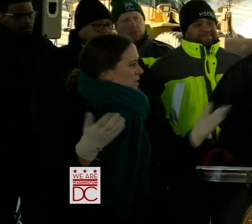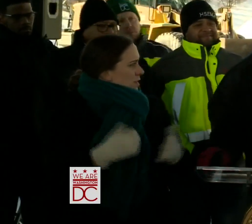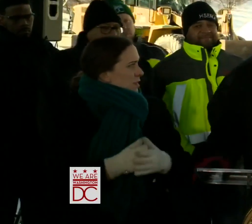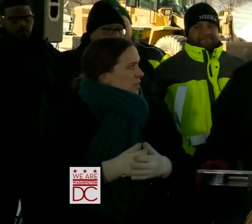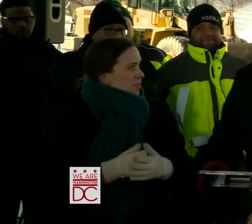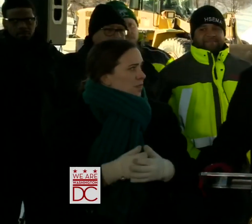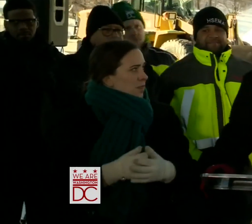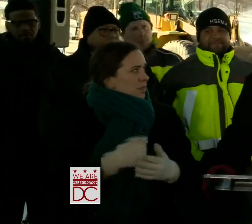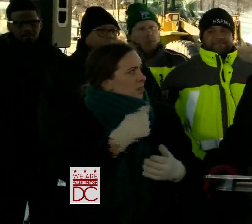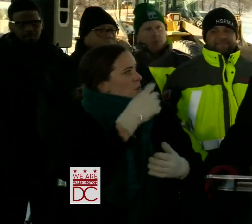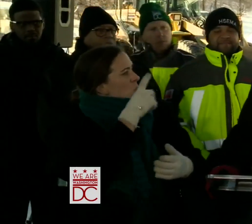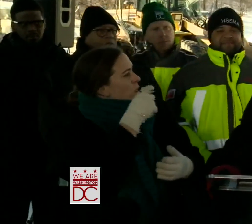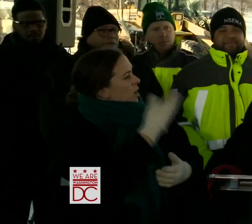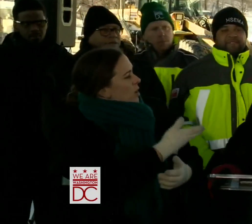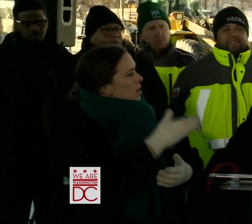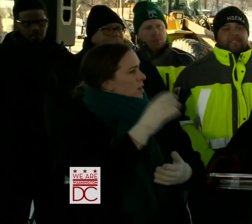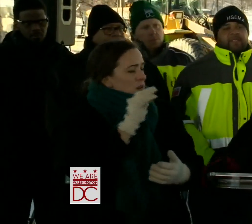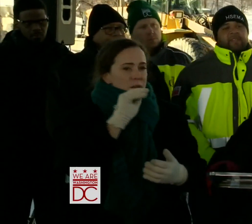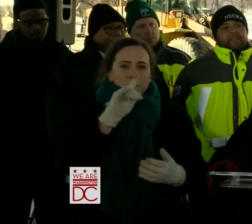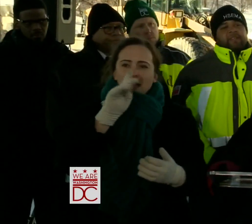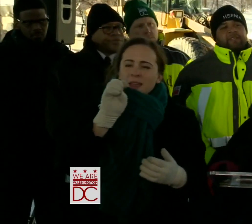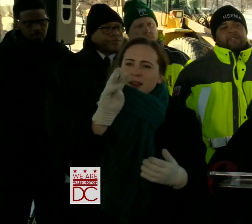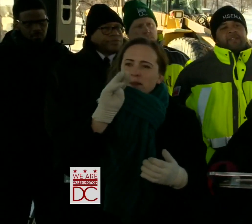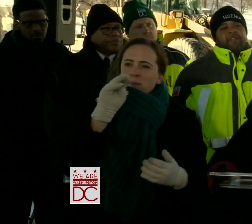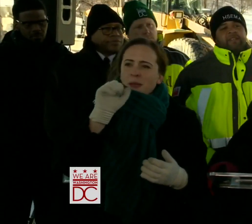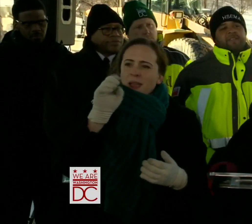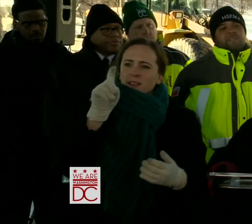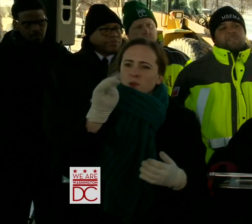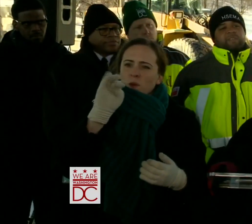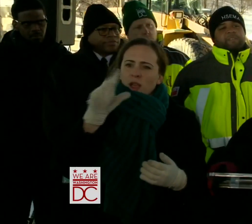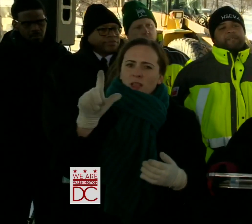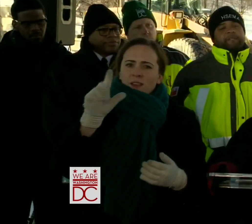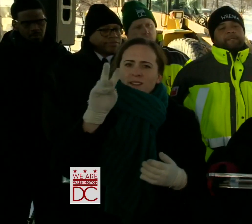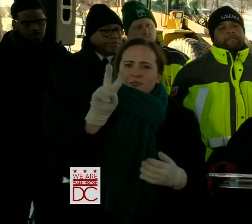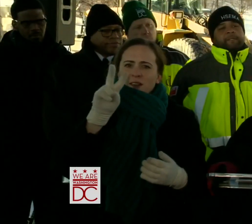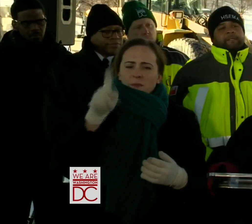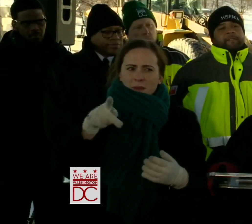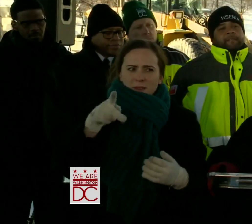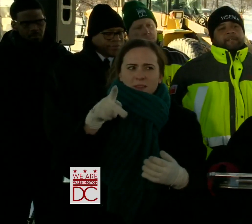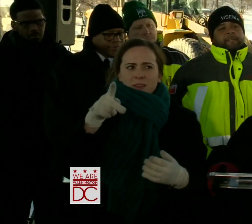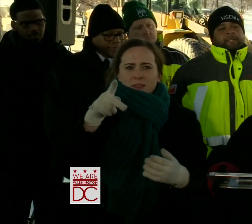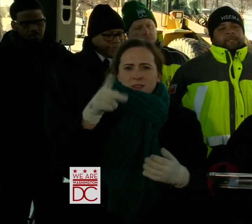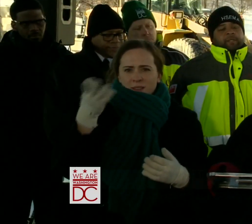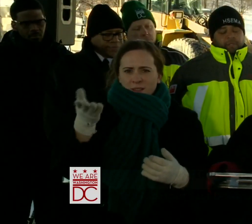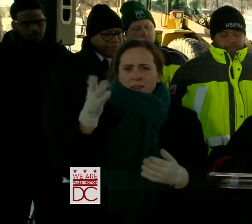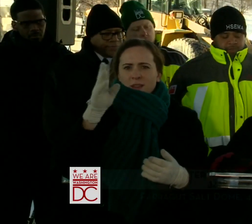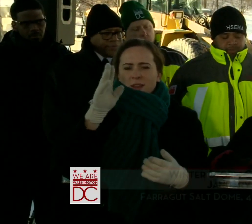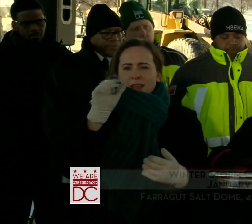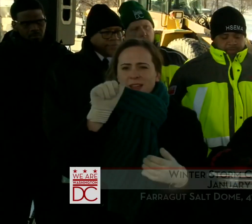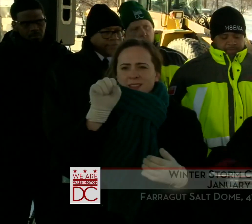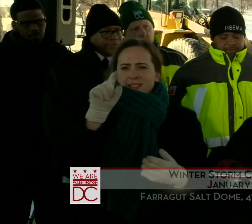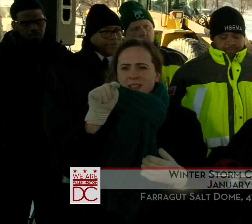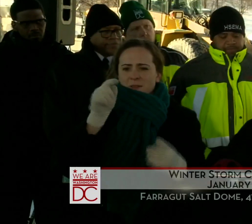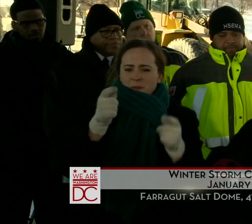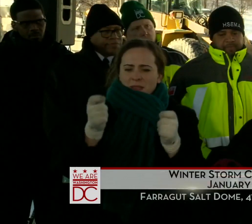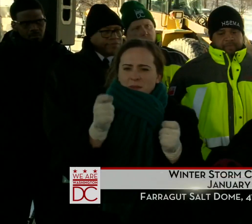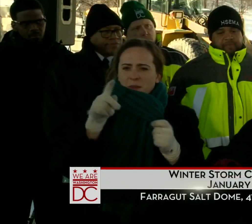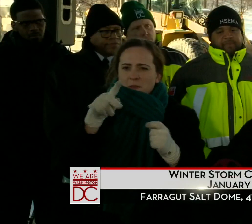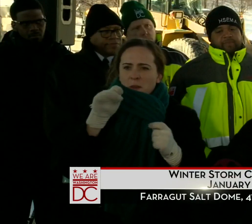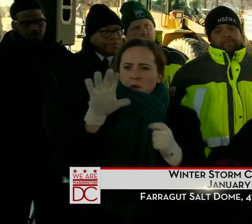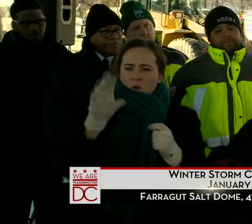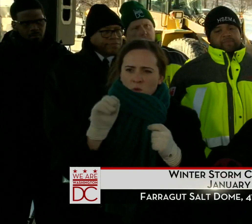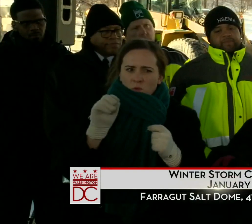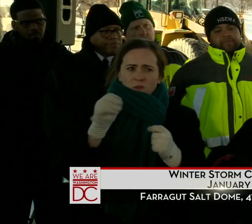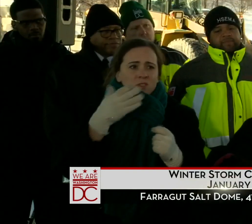Could you tell us who you are, sir? Mike Maxwell, Vice President of Asset Management at Pepco. This was a very good event for